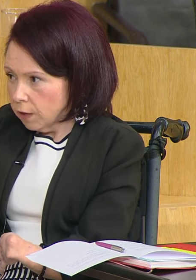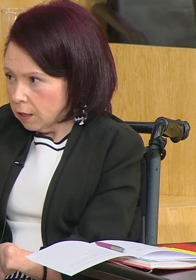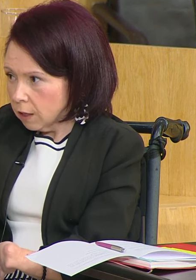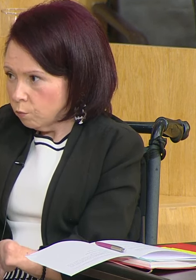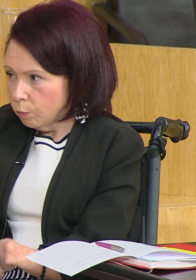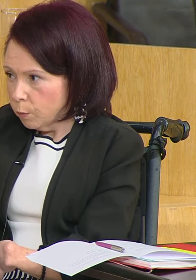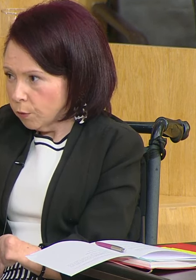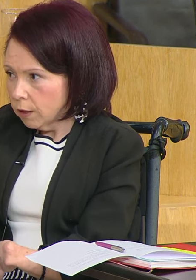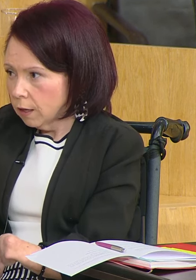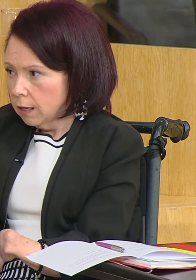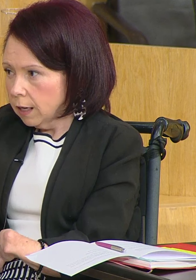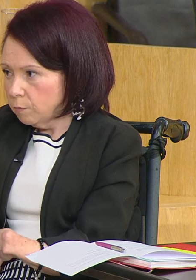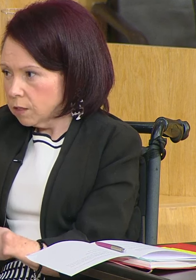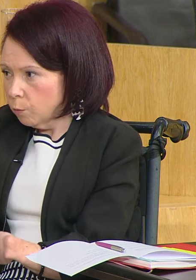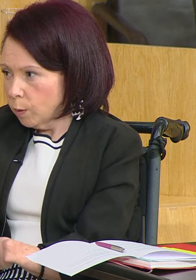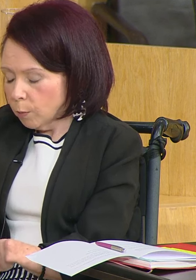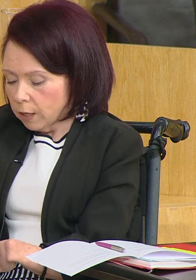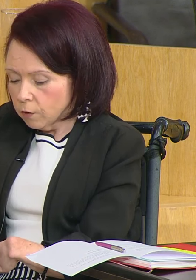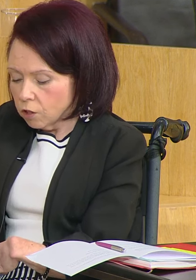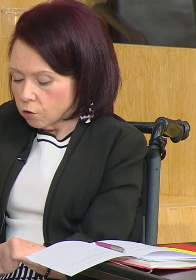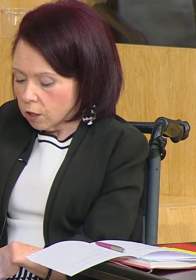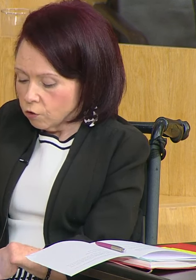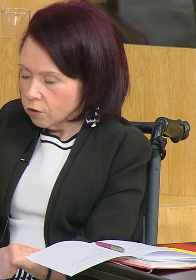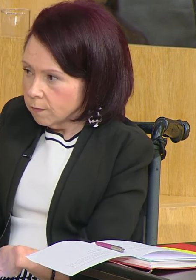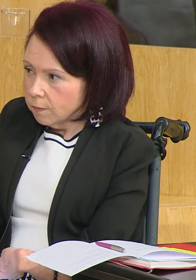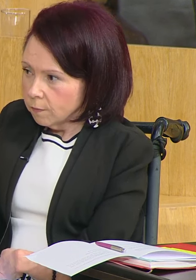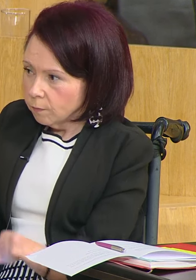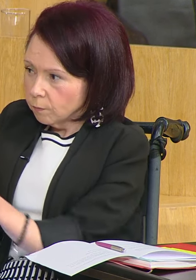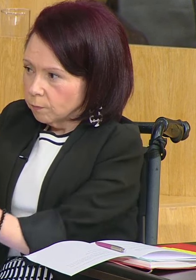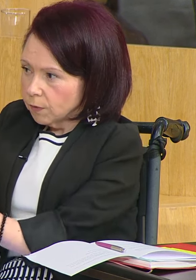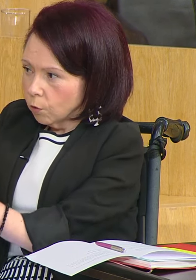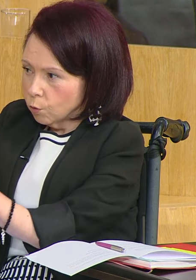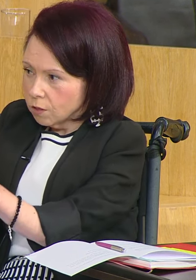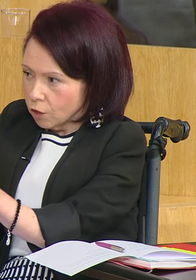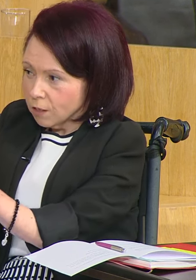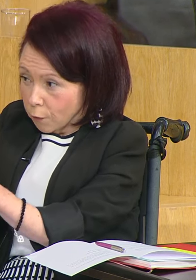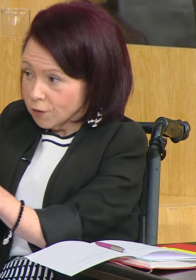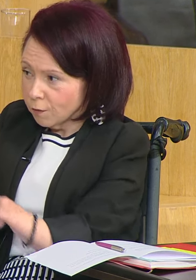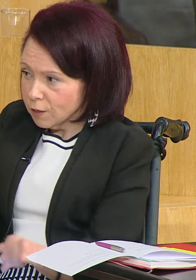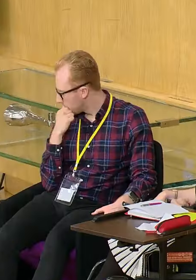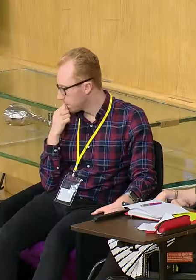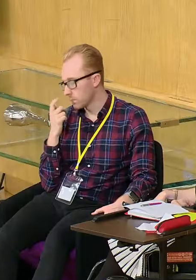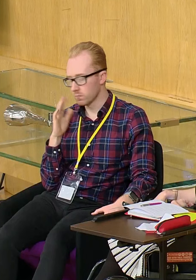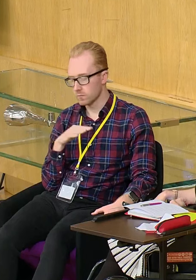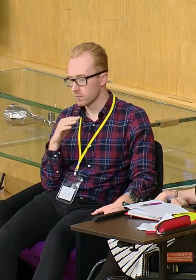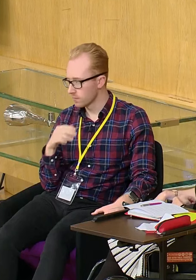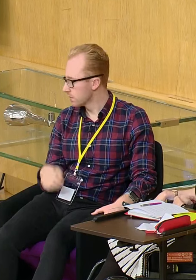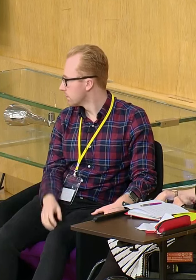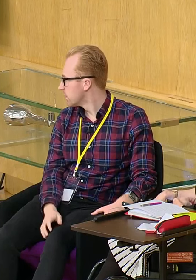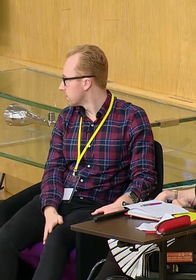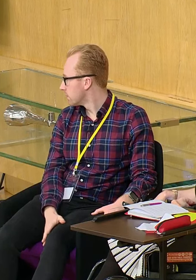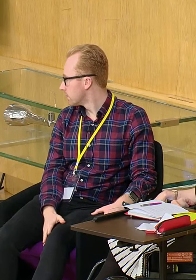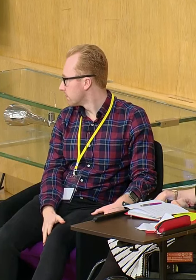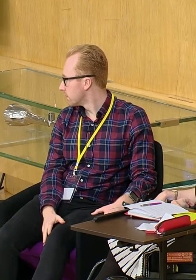issue of hate crime when people think disabled people are benefit cheats or scroungers? I'll go to Tressa first, if that's all right.